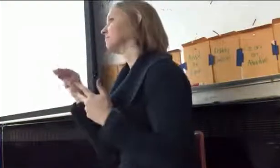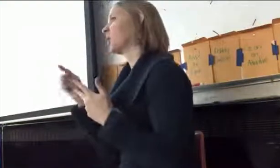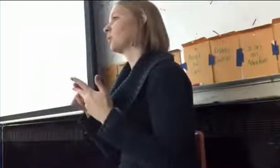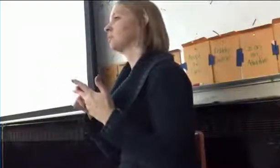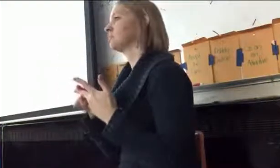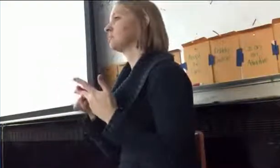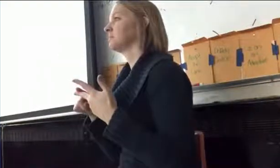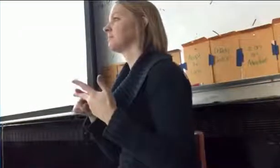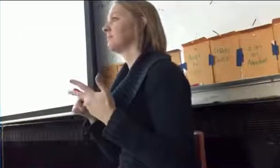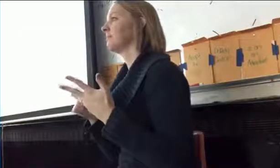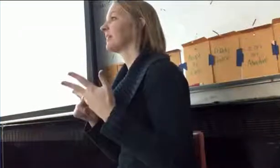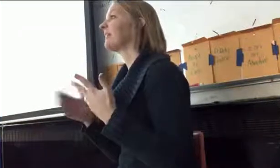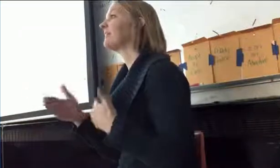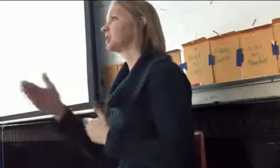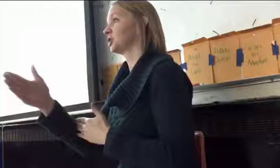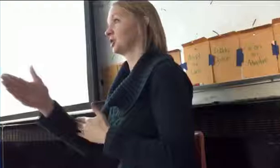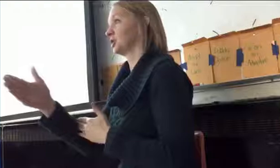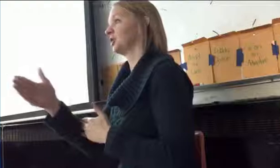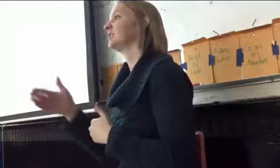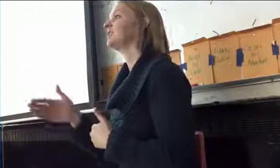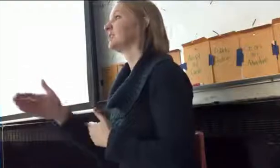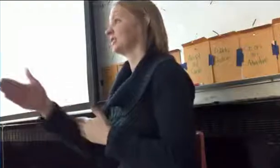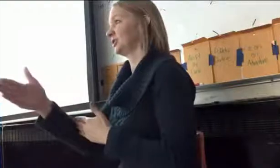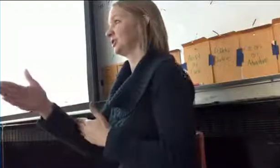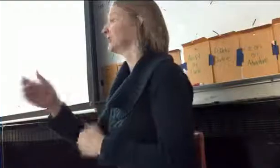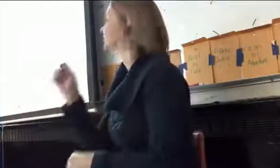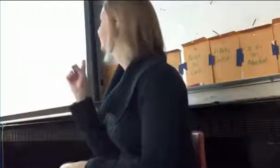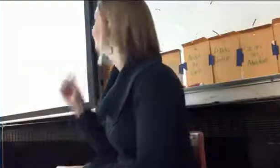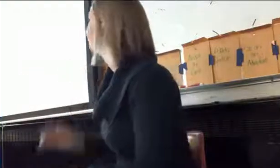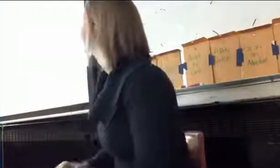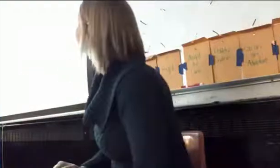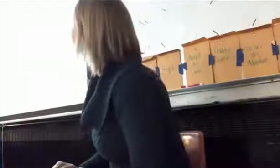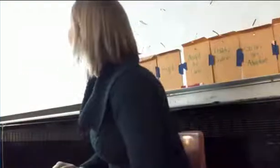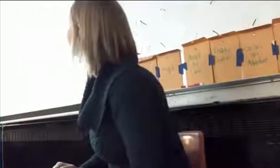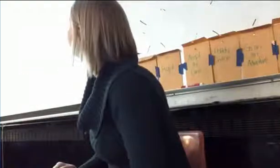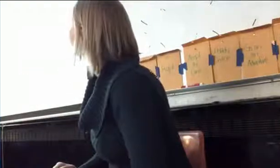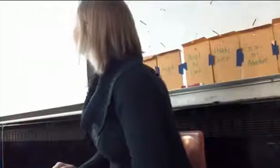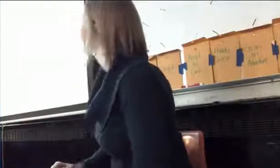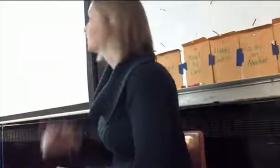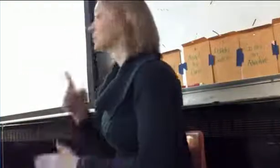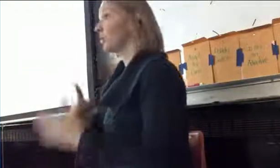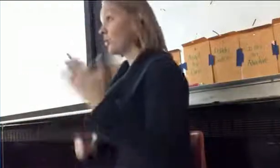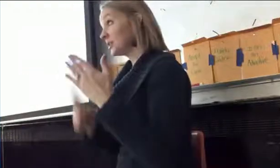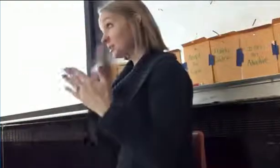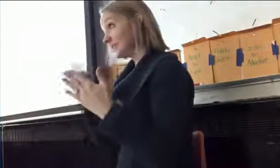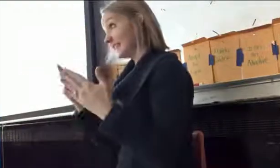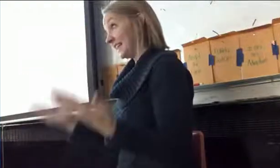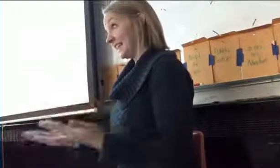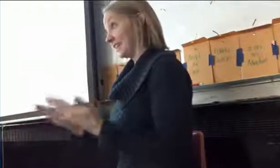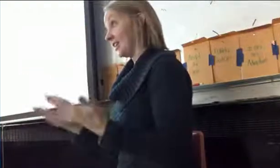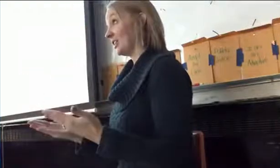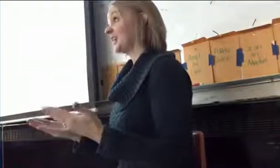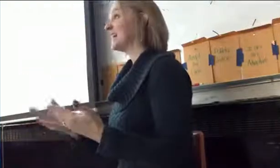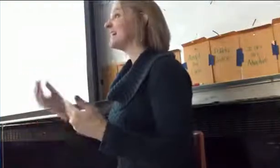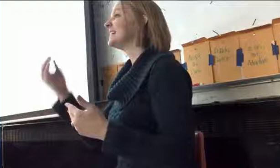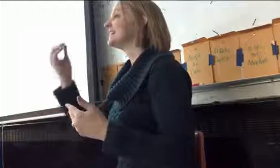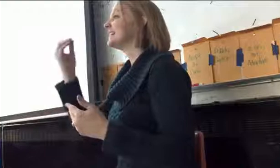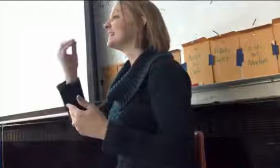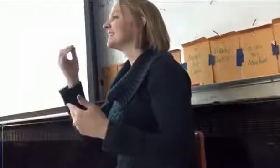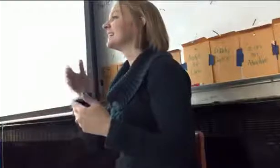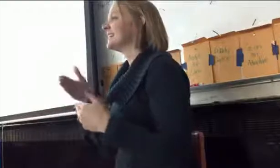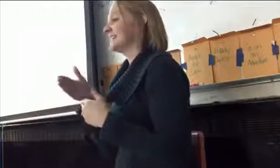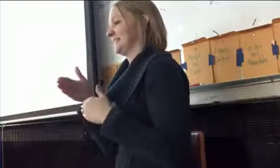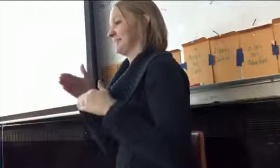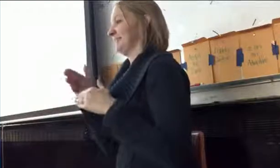none of that. It is fish. Let's go. Okay? So what you're seeing right here is he is a seafood processor, which